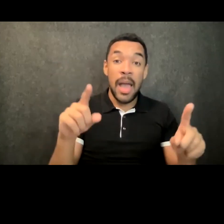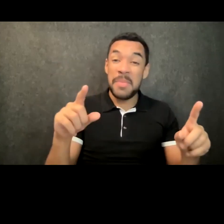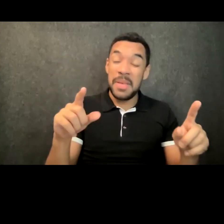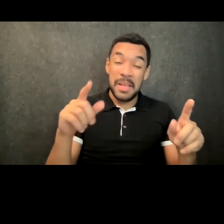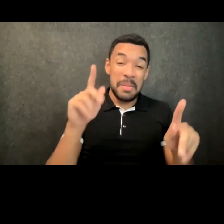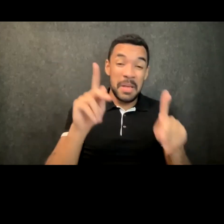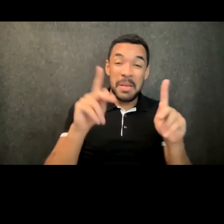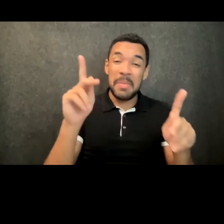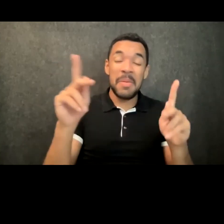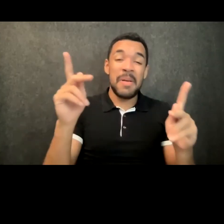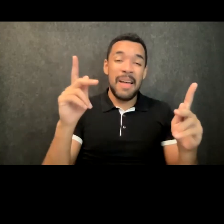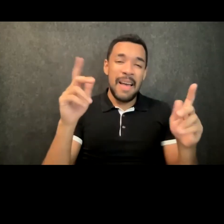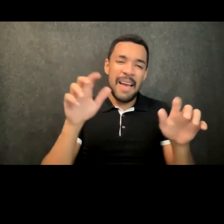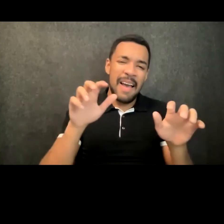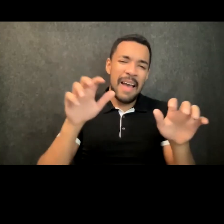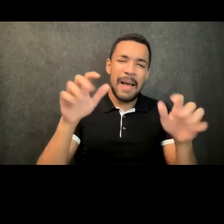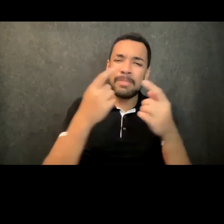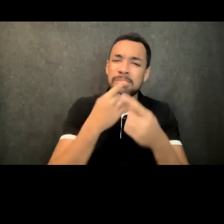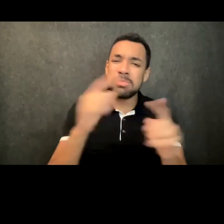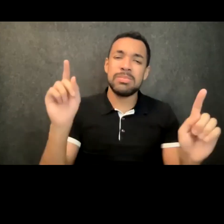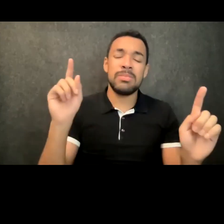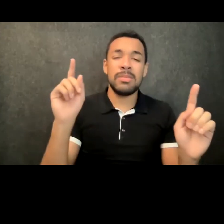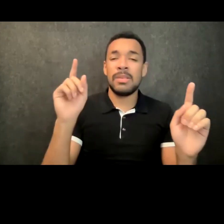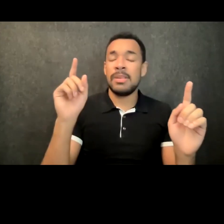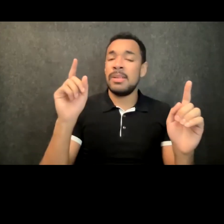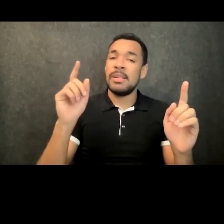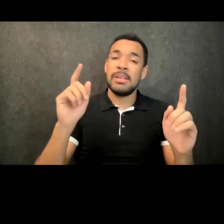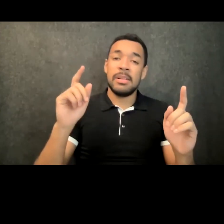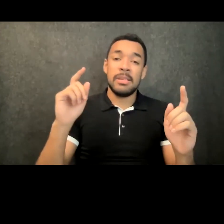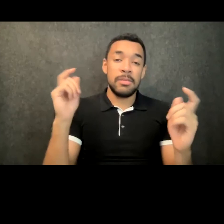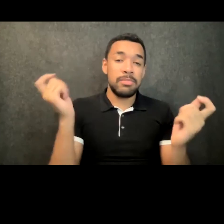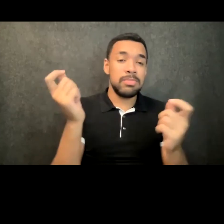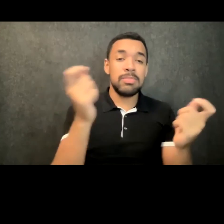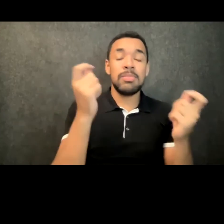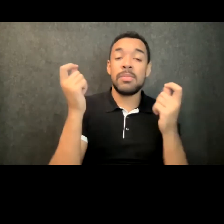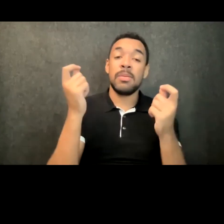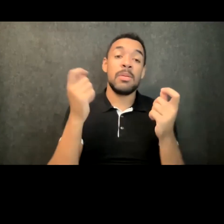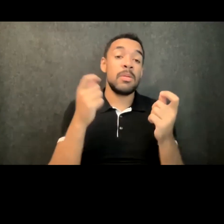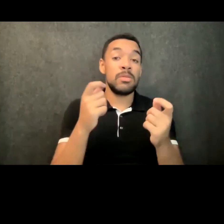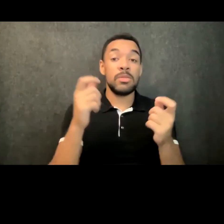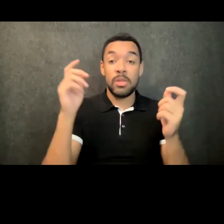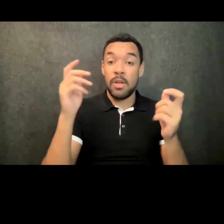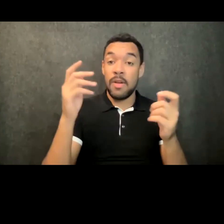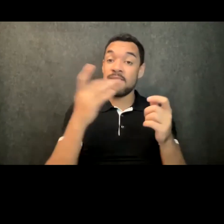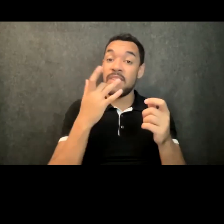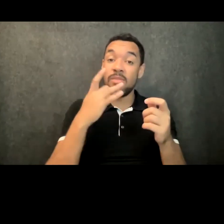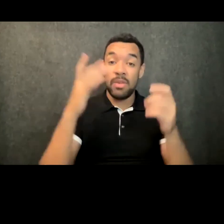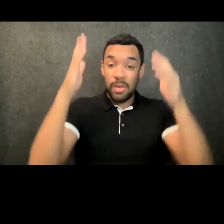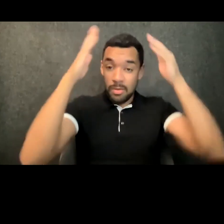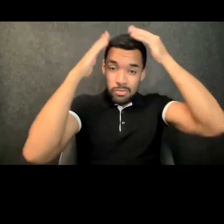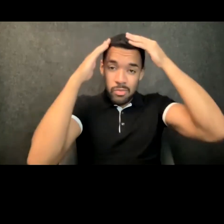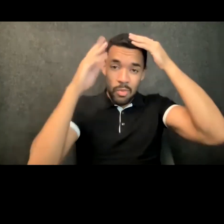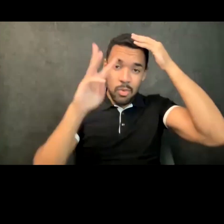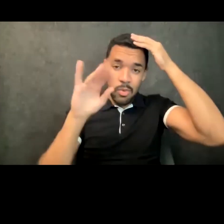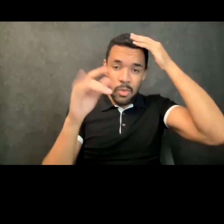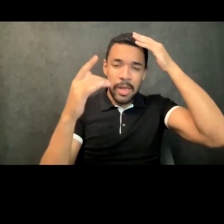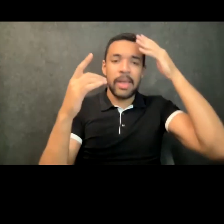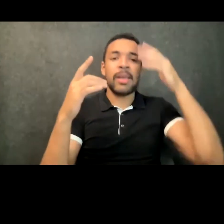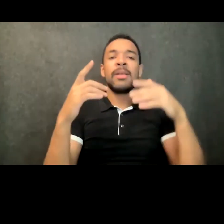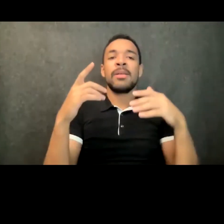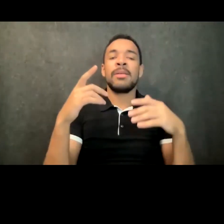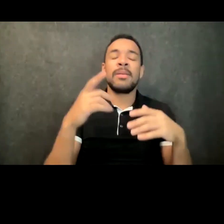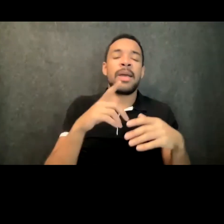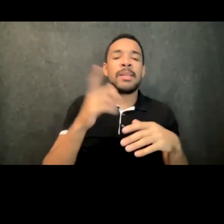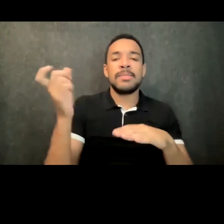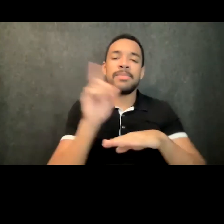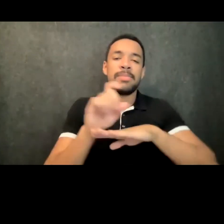puts on her favorite wig, no fear. Parloristas crest the main stage in applause to find flesh, to revel in